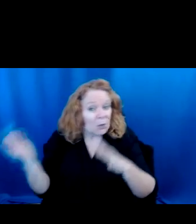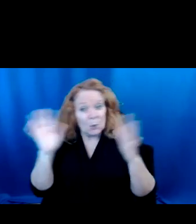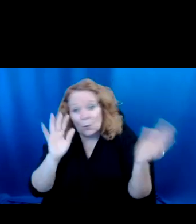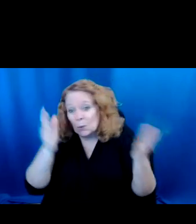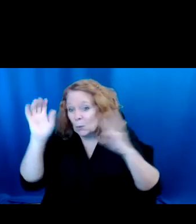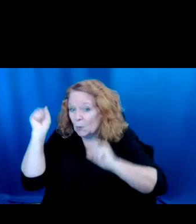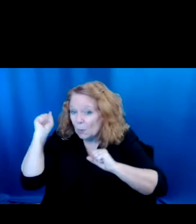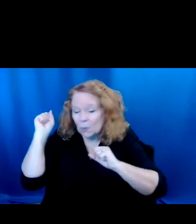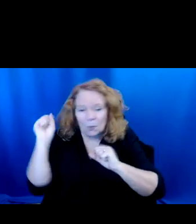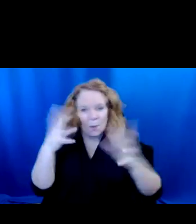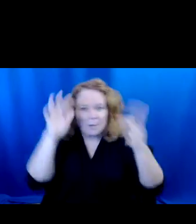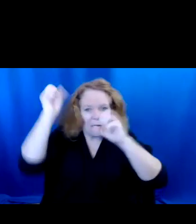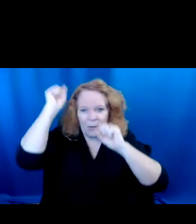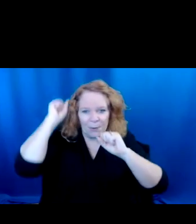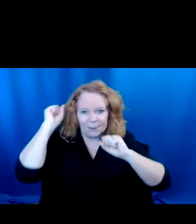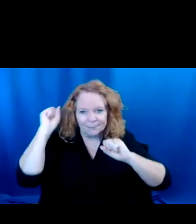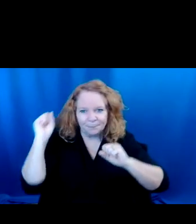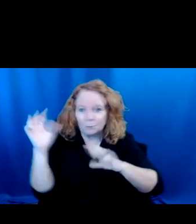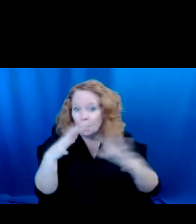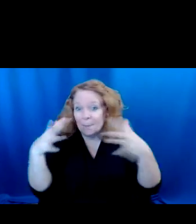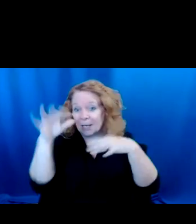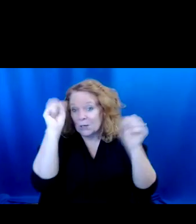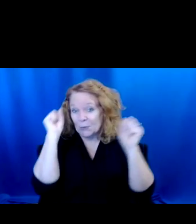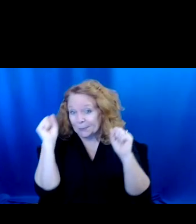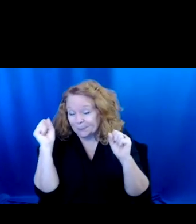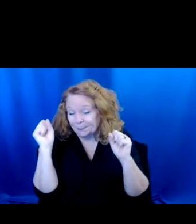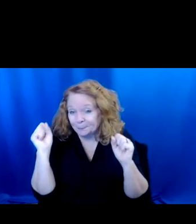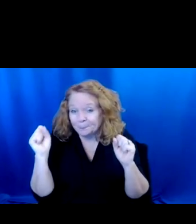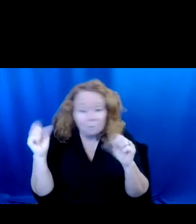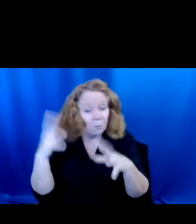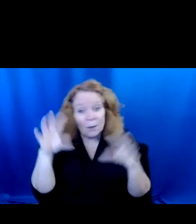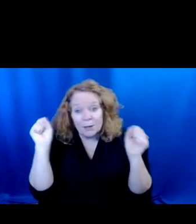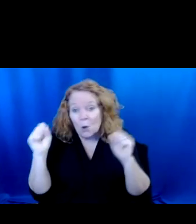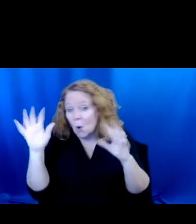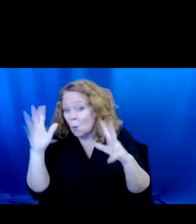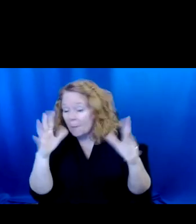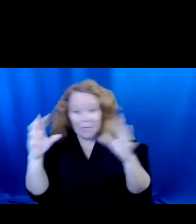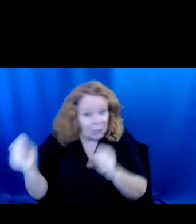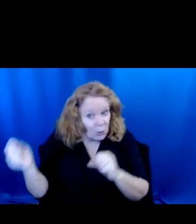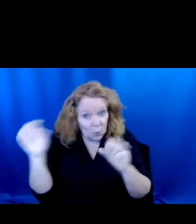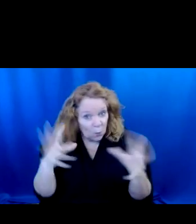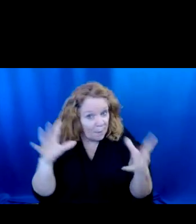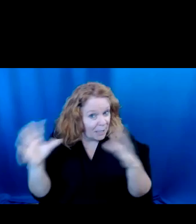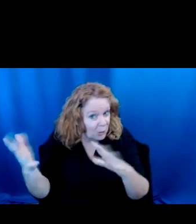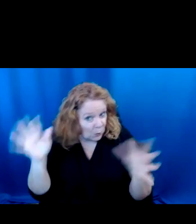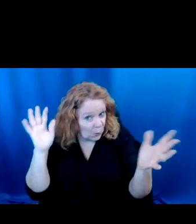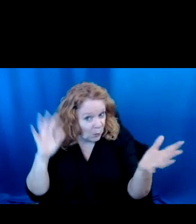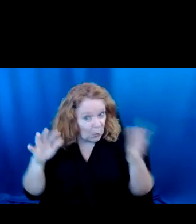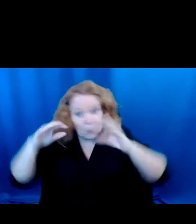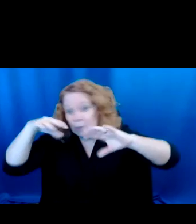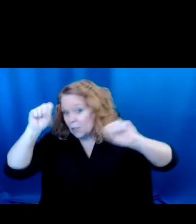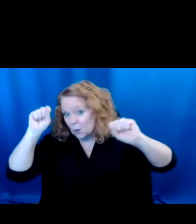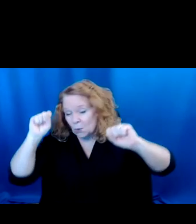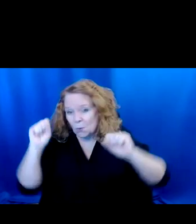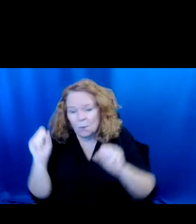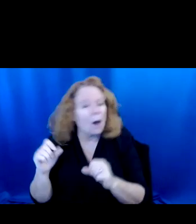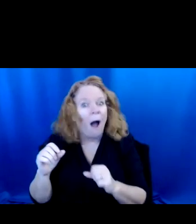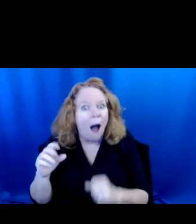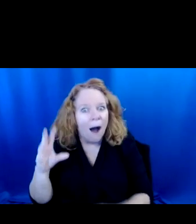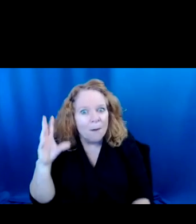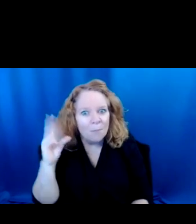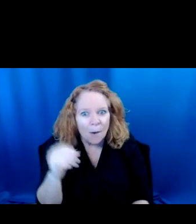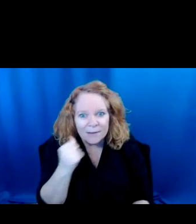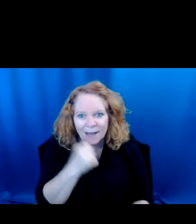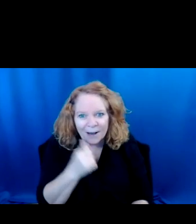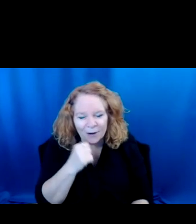doo-doo, whoop-a-dee-doo, a whoop-a-dee-doo, a whoop-a-dee-doo, whoop-a-dee-doo, whoop-a-dee-doo, doo-doo. Boys and